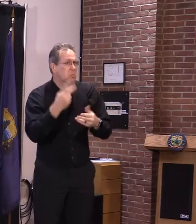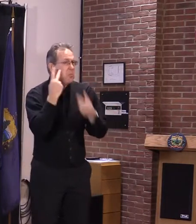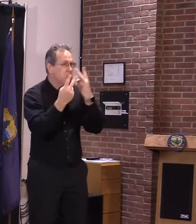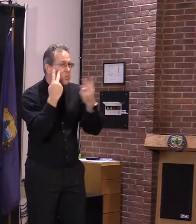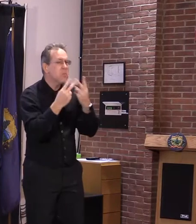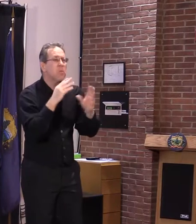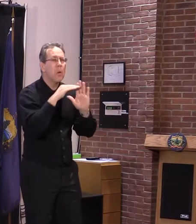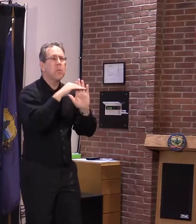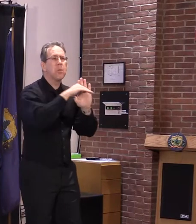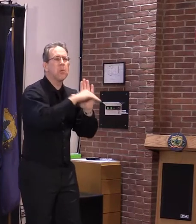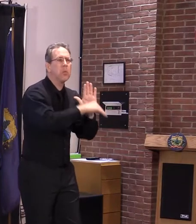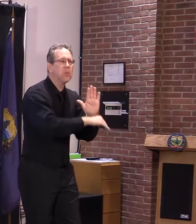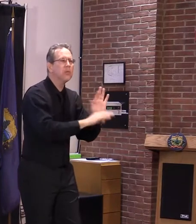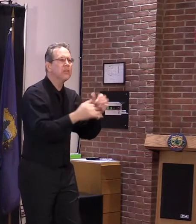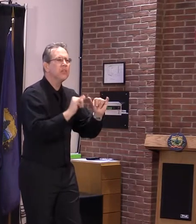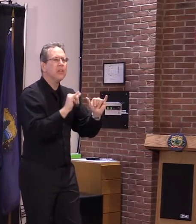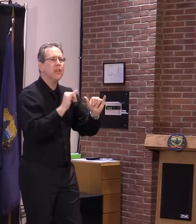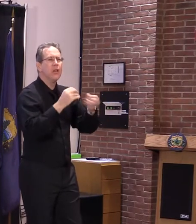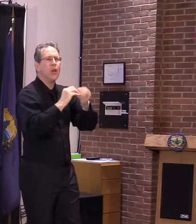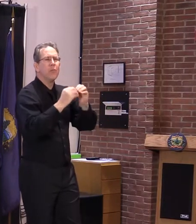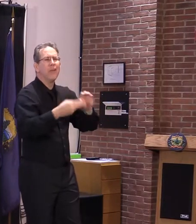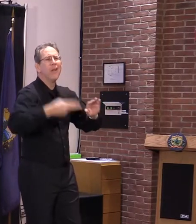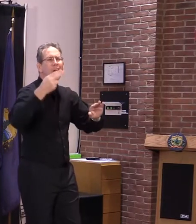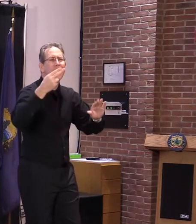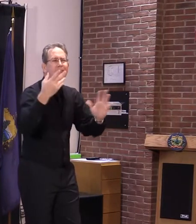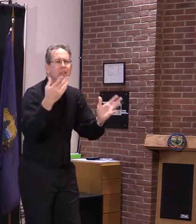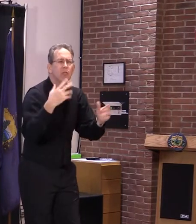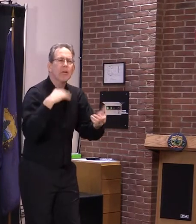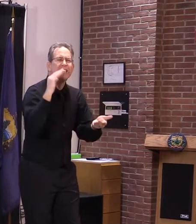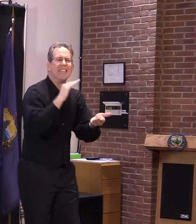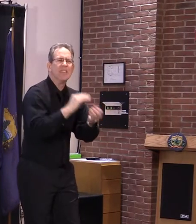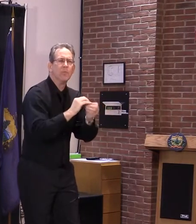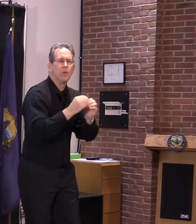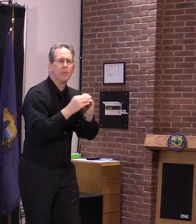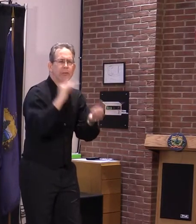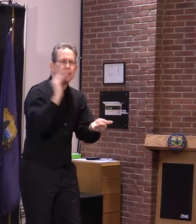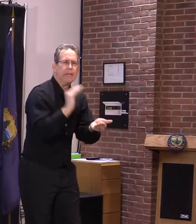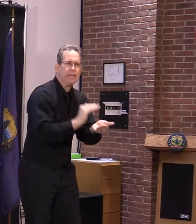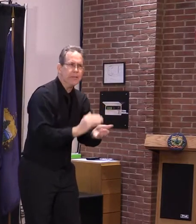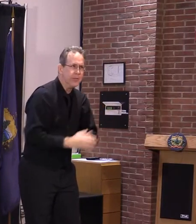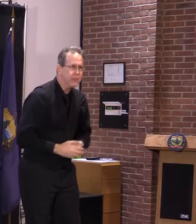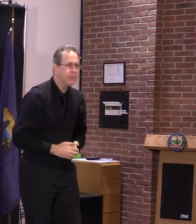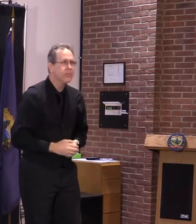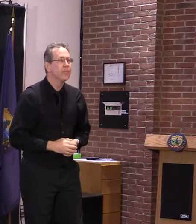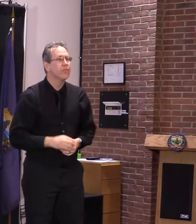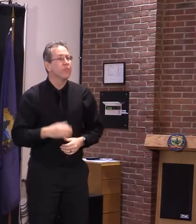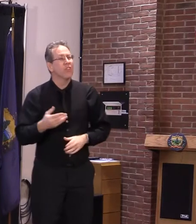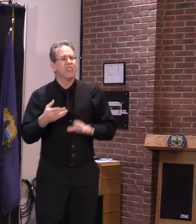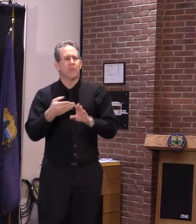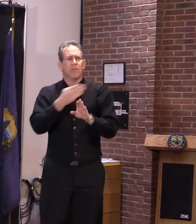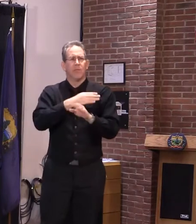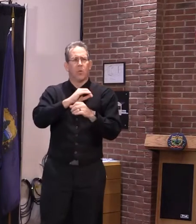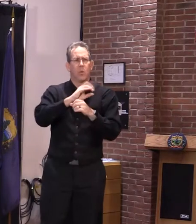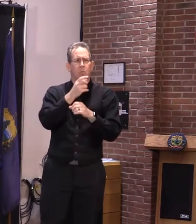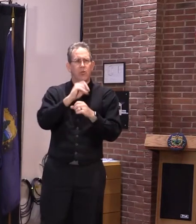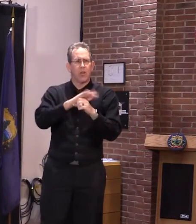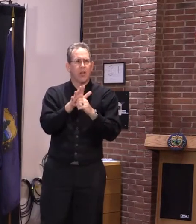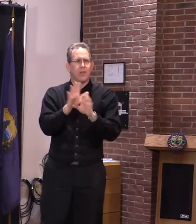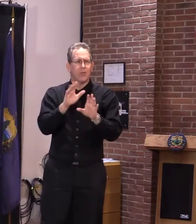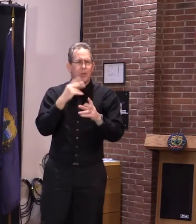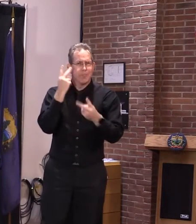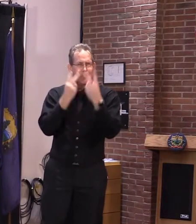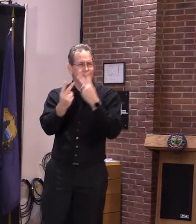again, cases are still high relative to what we were experiencing prior to Omicron. The other thing that we'll keep a close eye on is some of